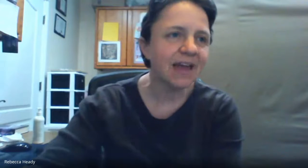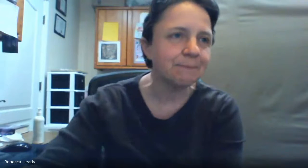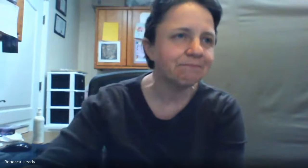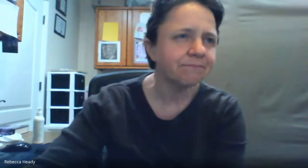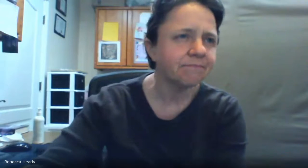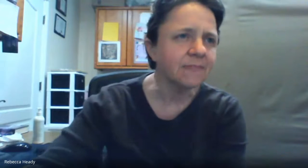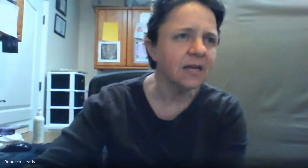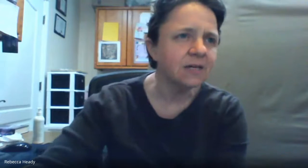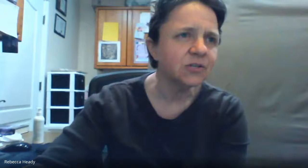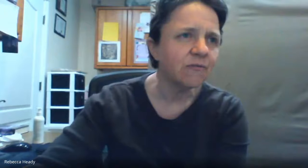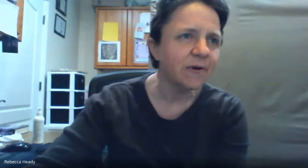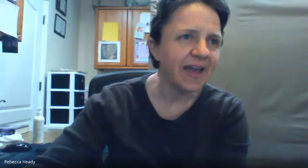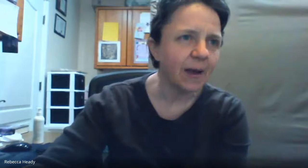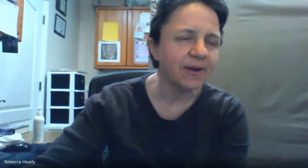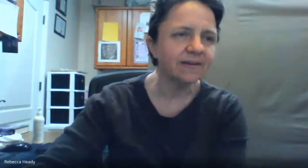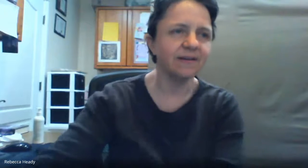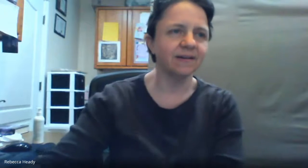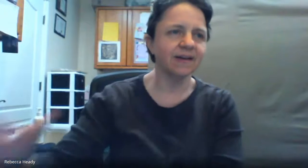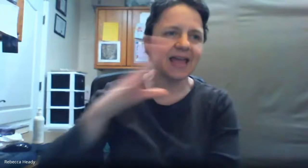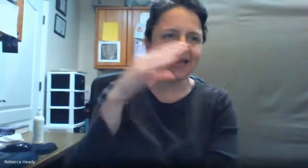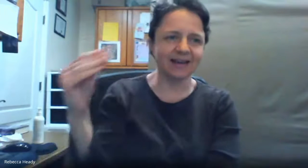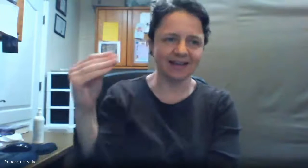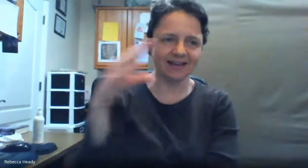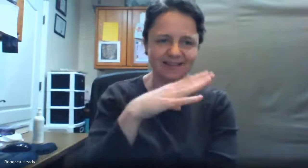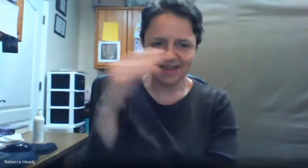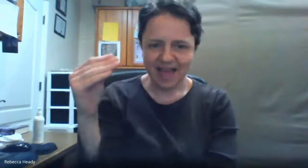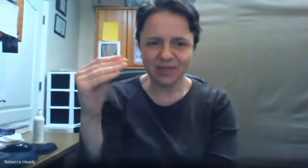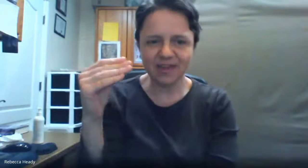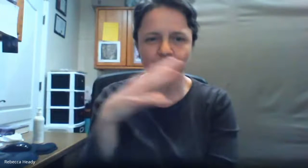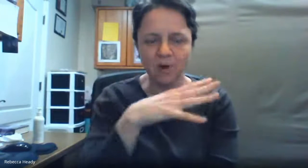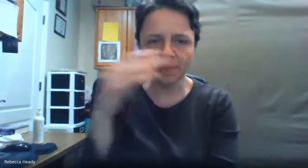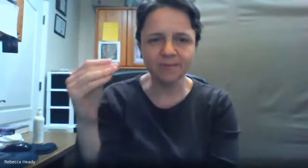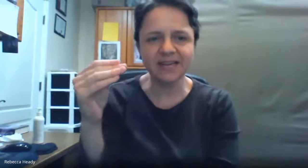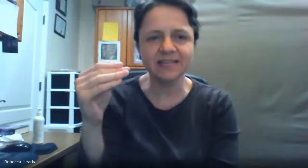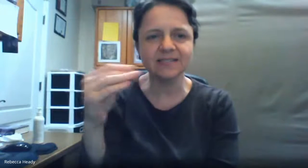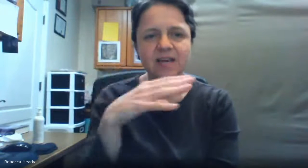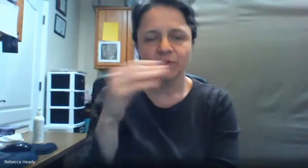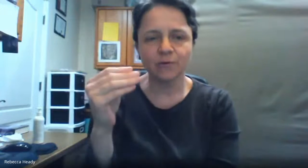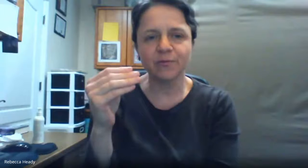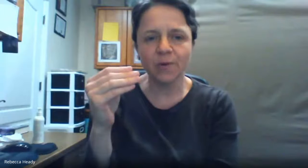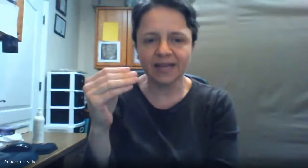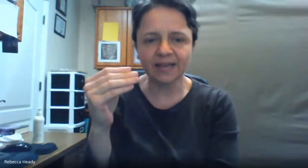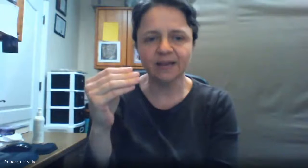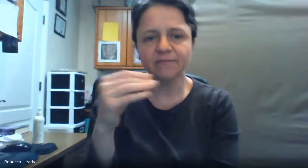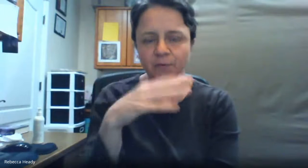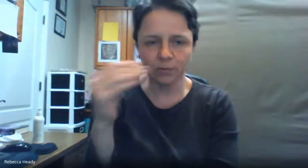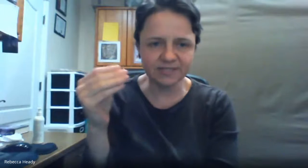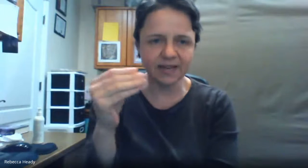okay. So vocab, and I think probably because they're throwing in foods and